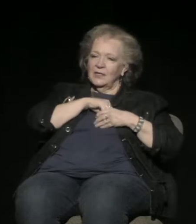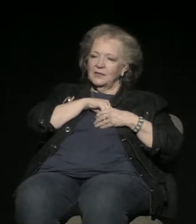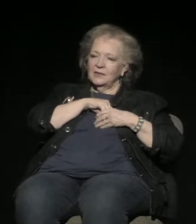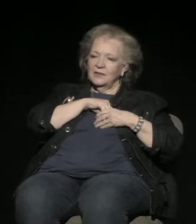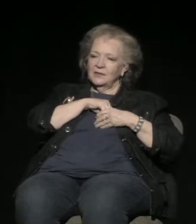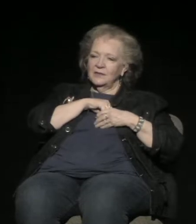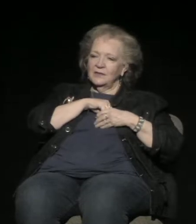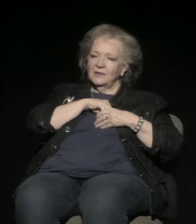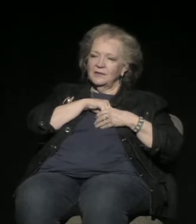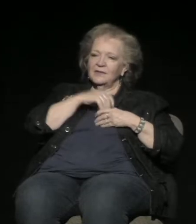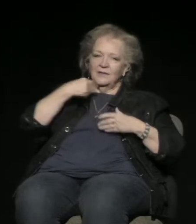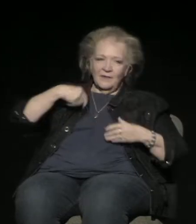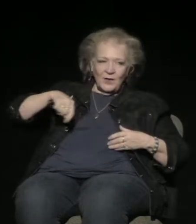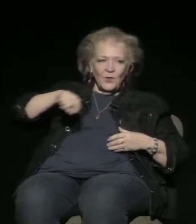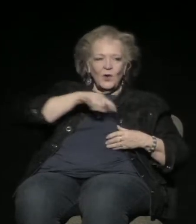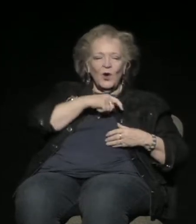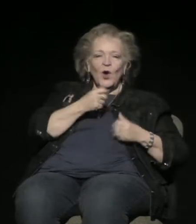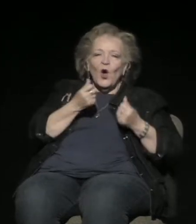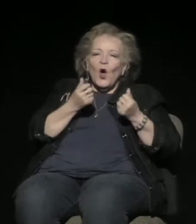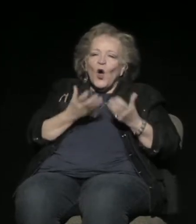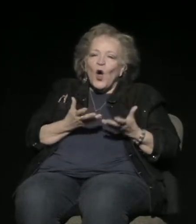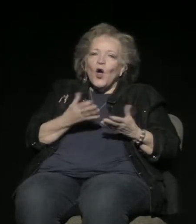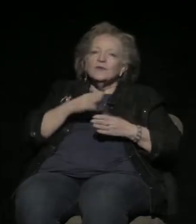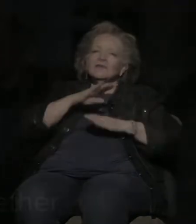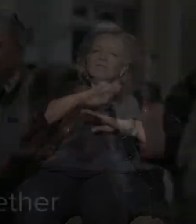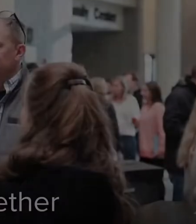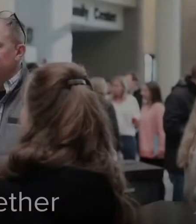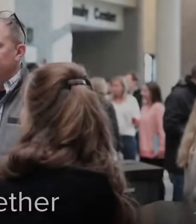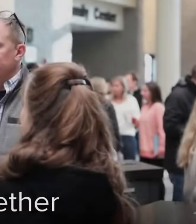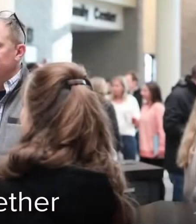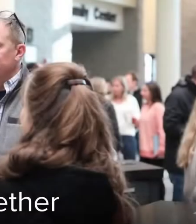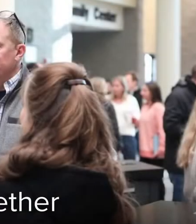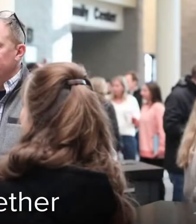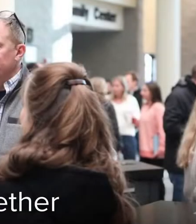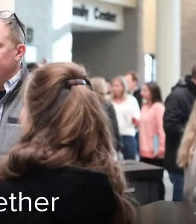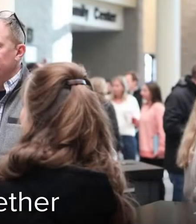Qualifying Causing Us To be Capable To Minister